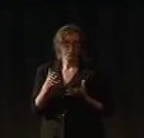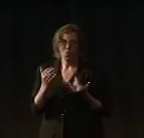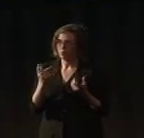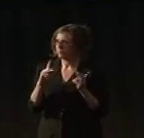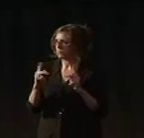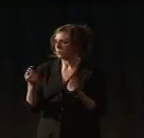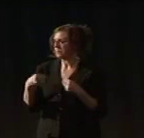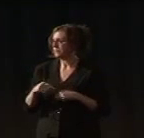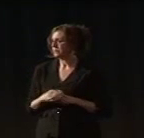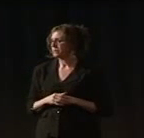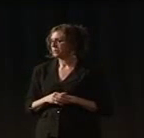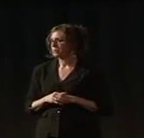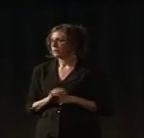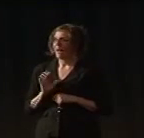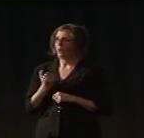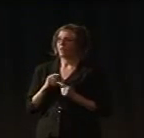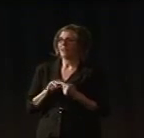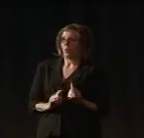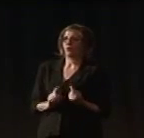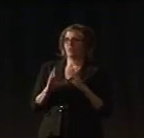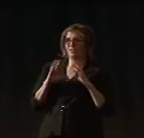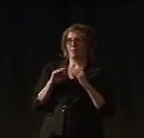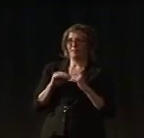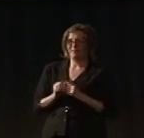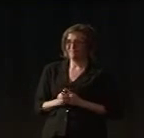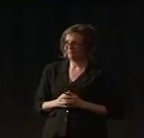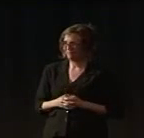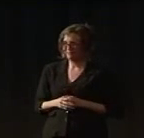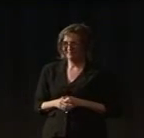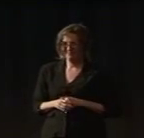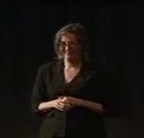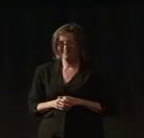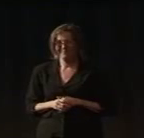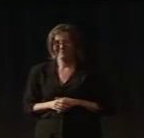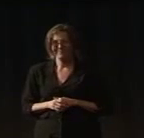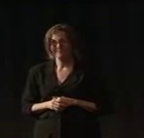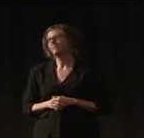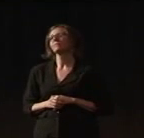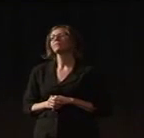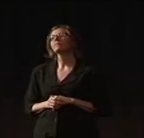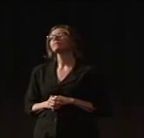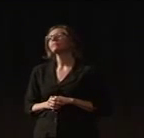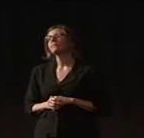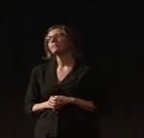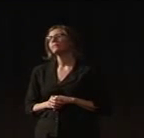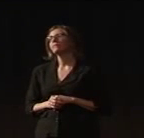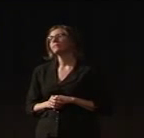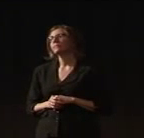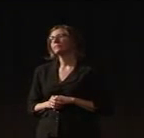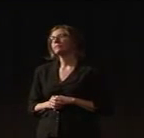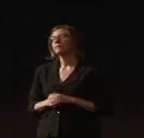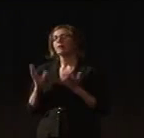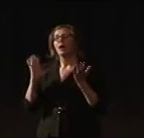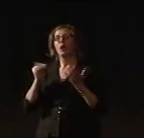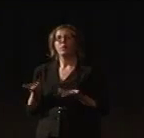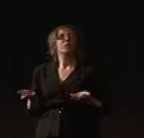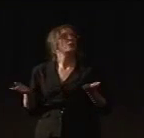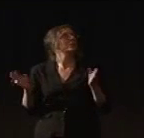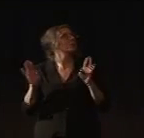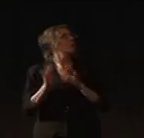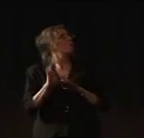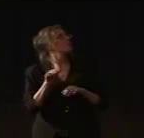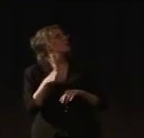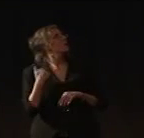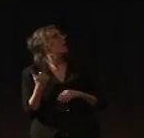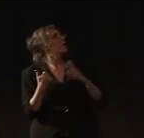that's the slogan of our initiative. So I will close on another case, because this